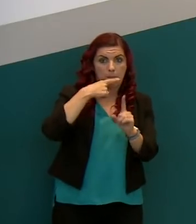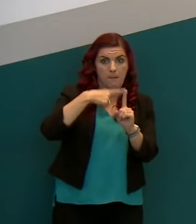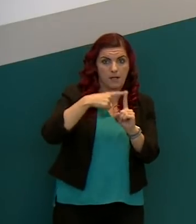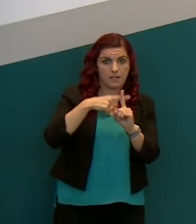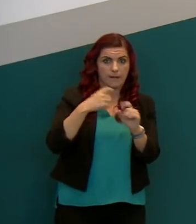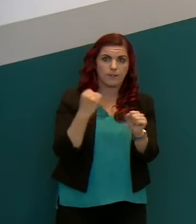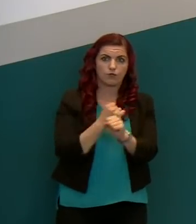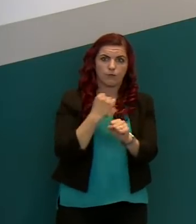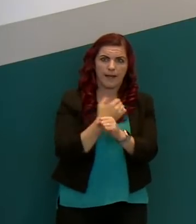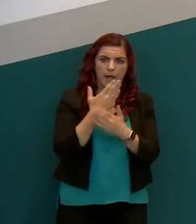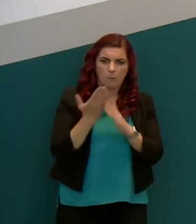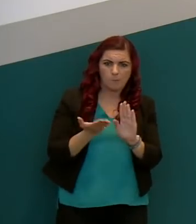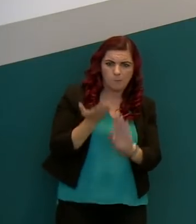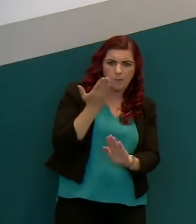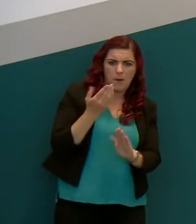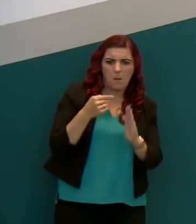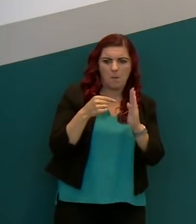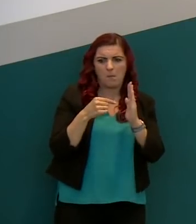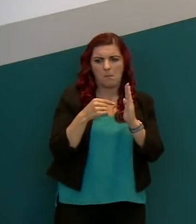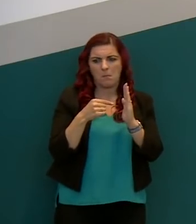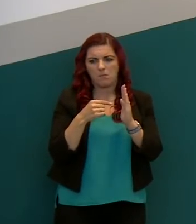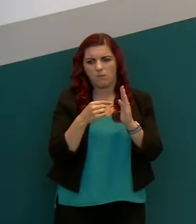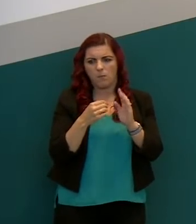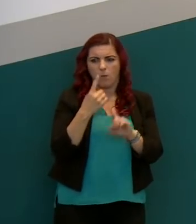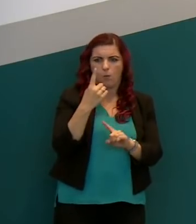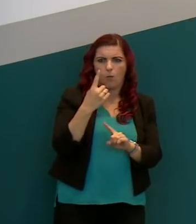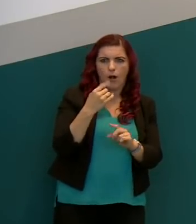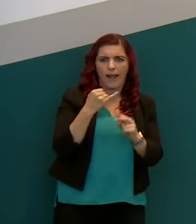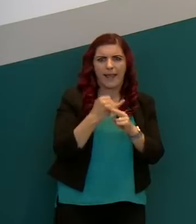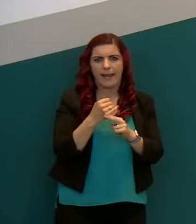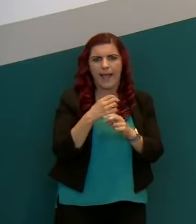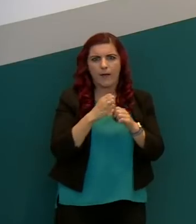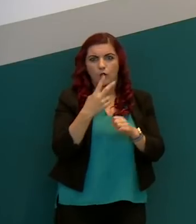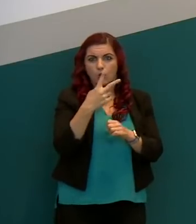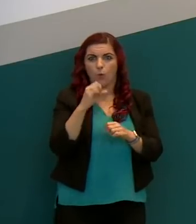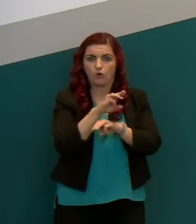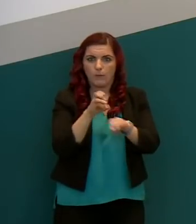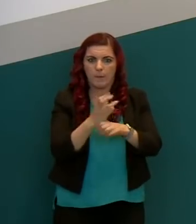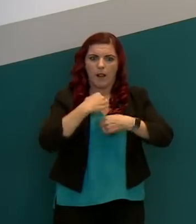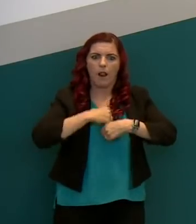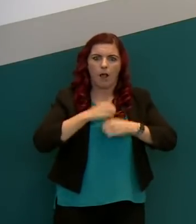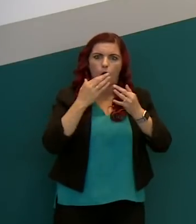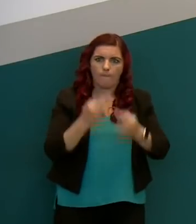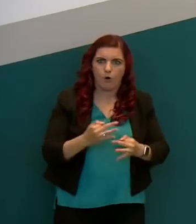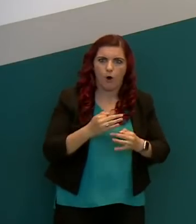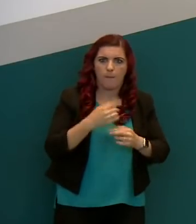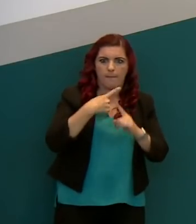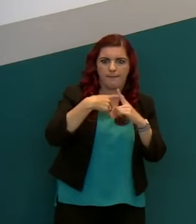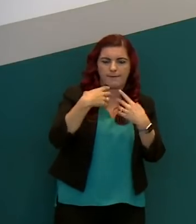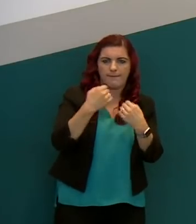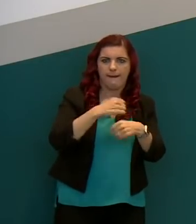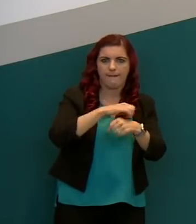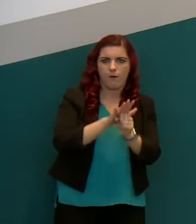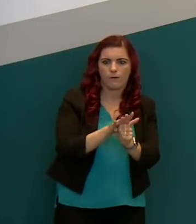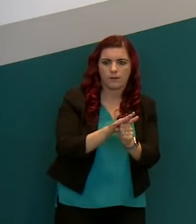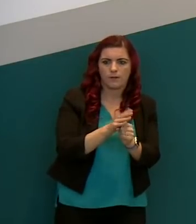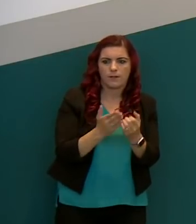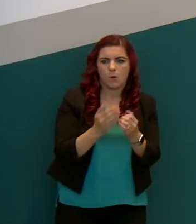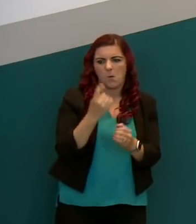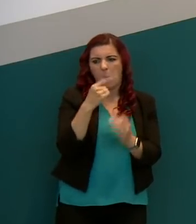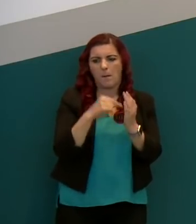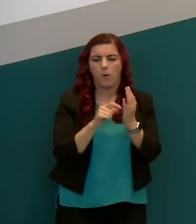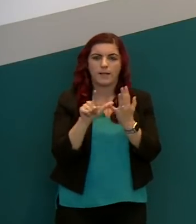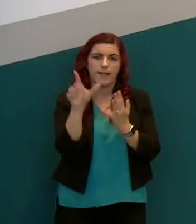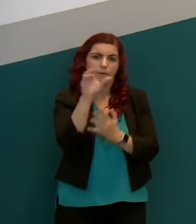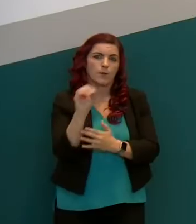rate has gone up from about 0.5%, 1 in 200 tests being positive, to 1.7, close to